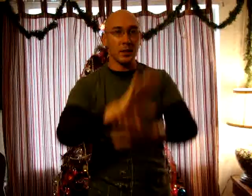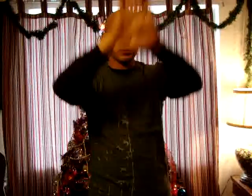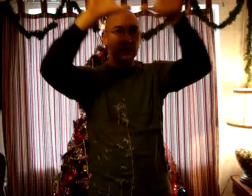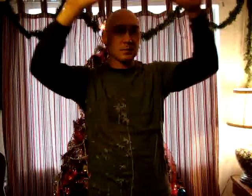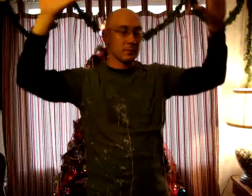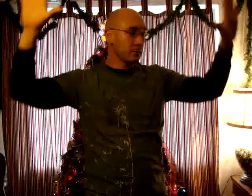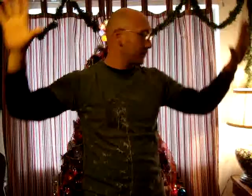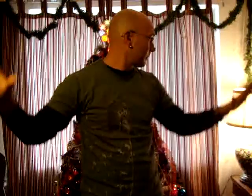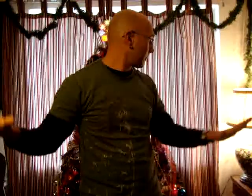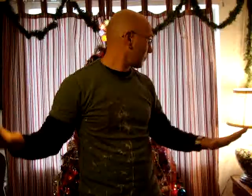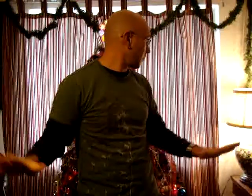light.